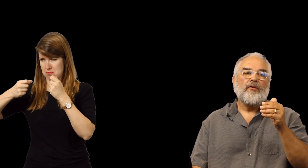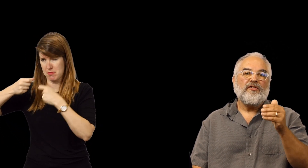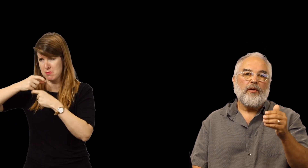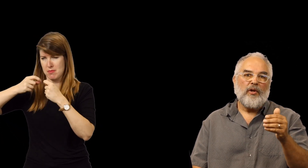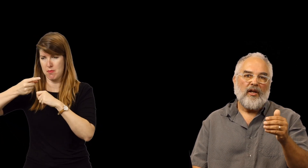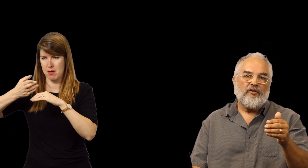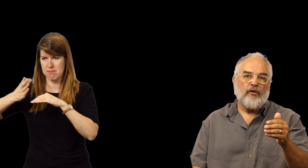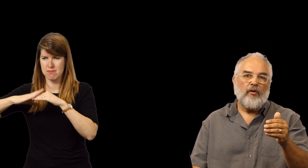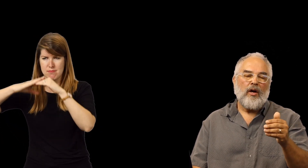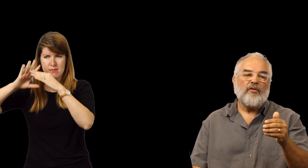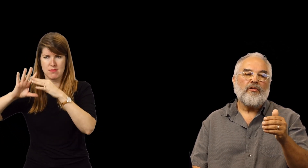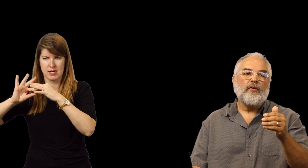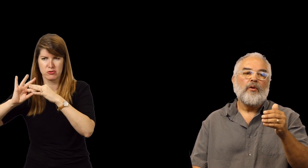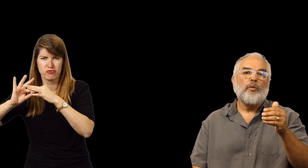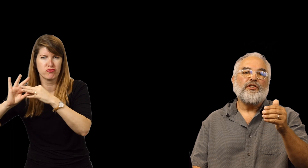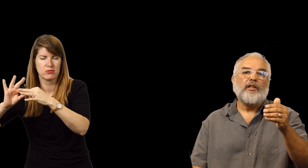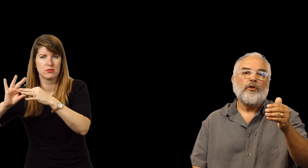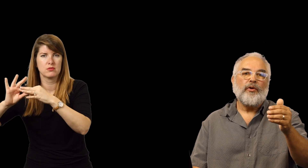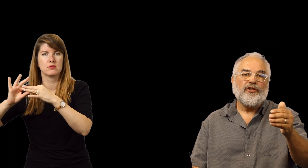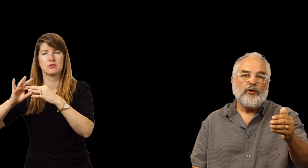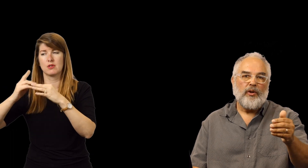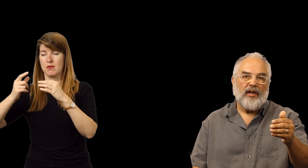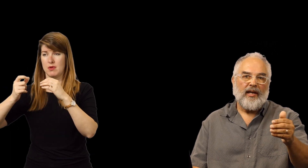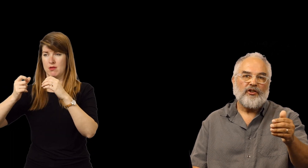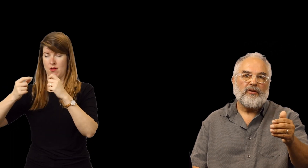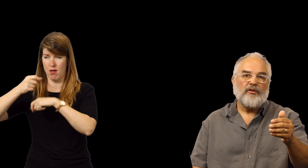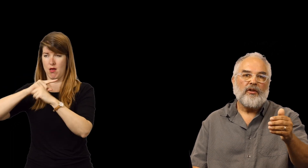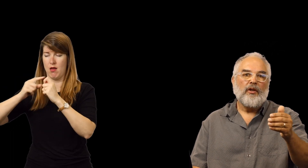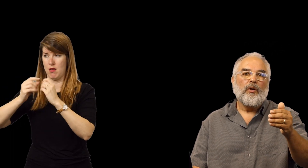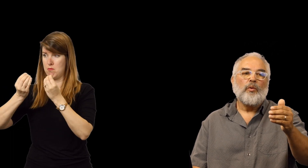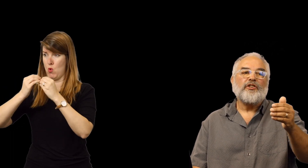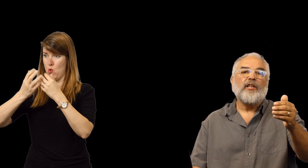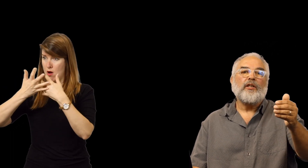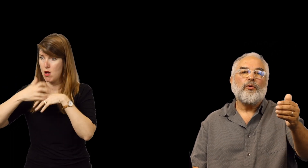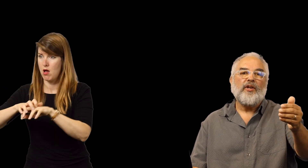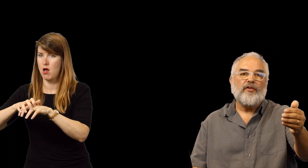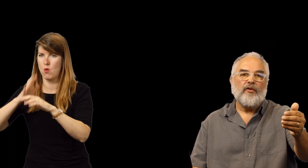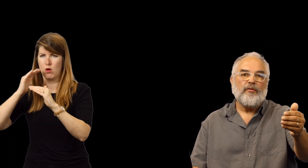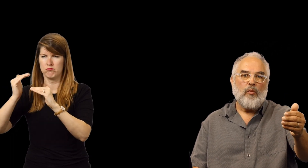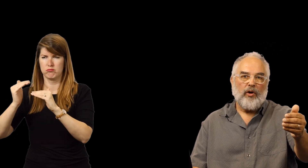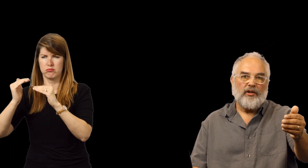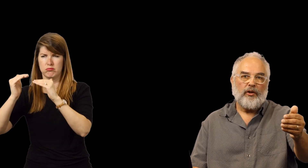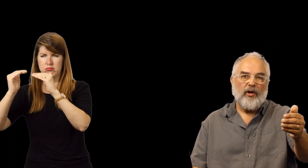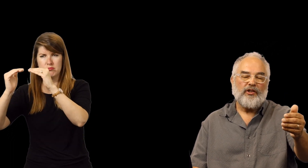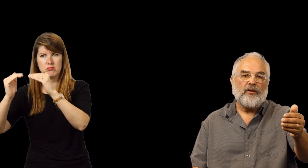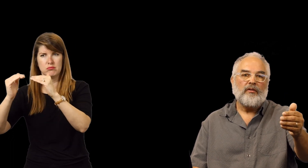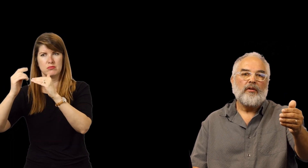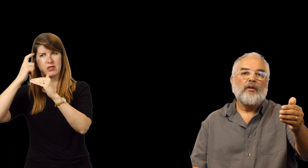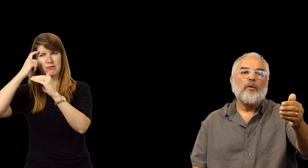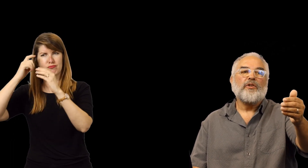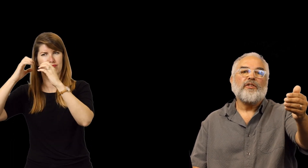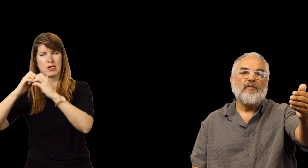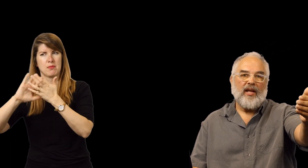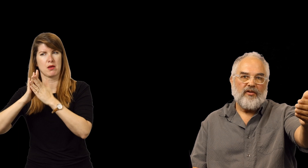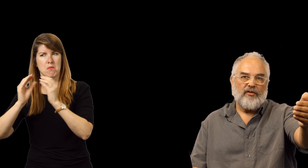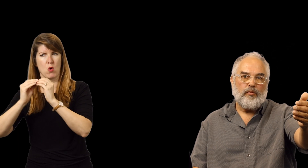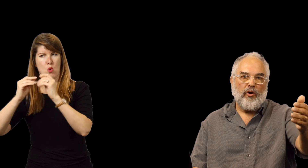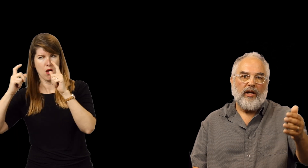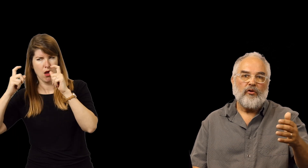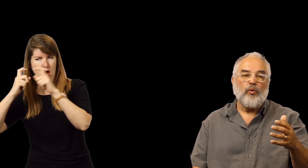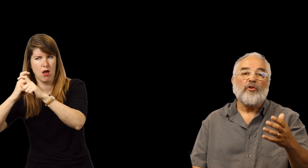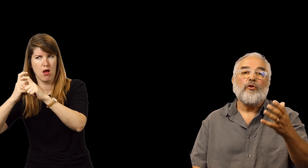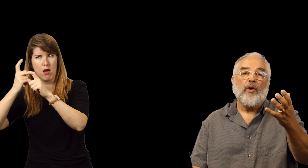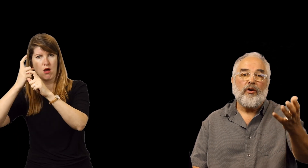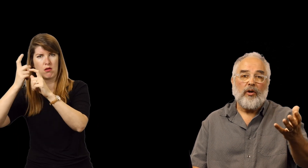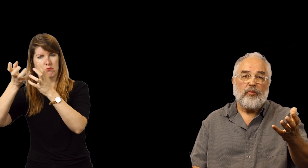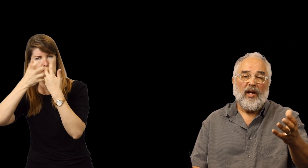Experience stimulates neurons, which increase new connections, which increases more integration, which advances the